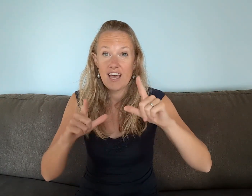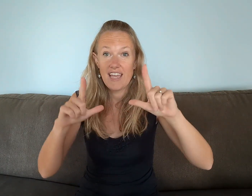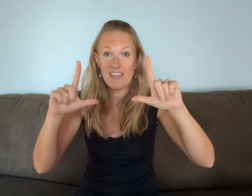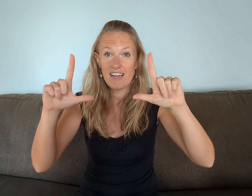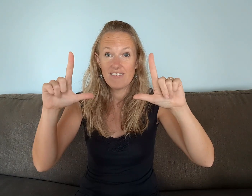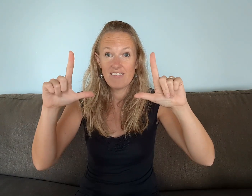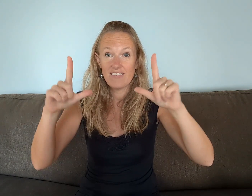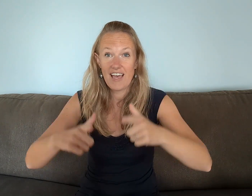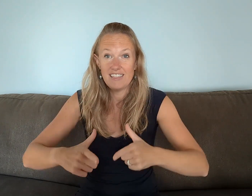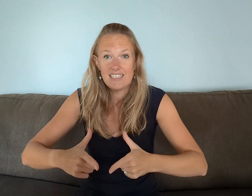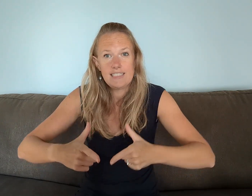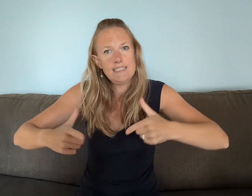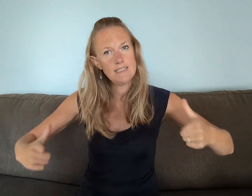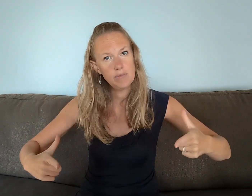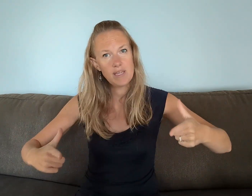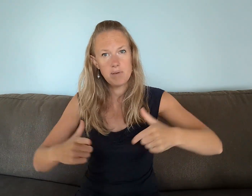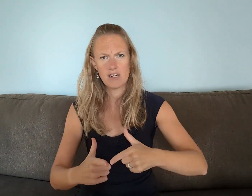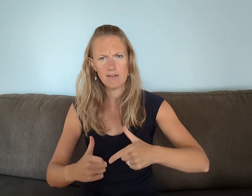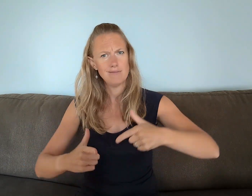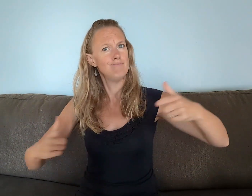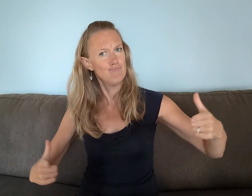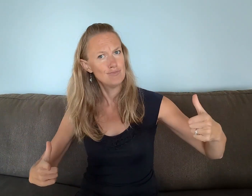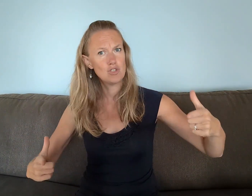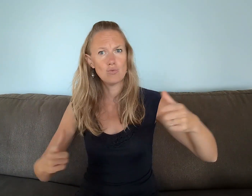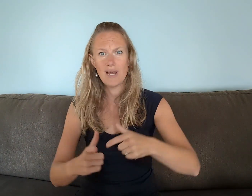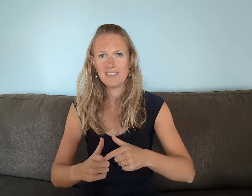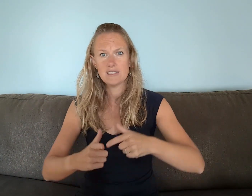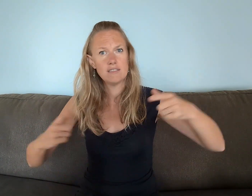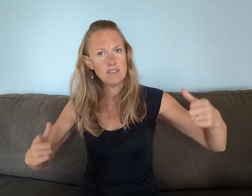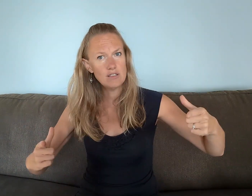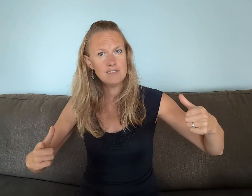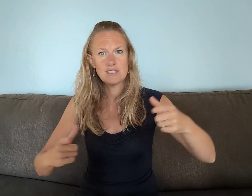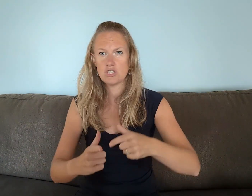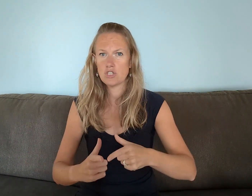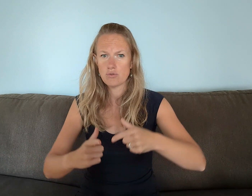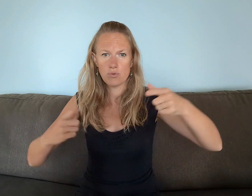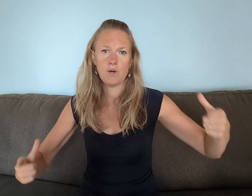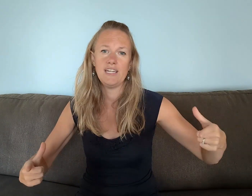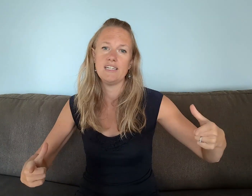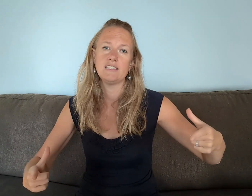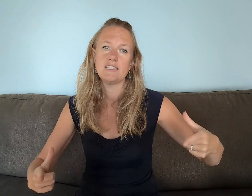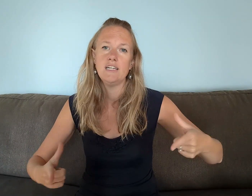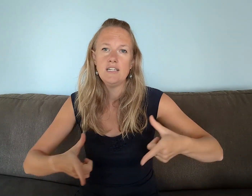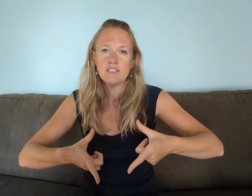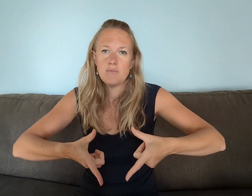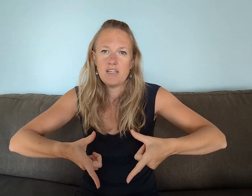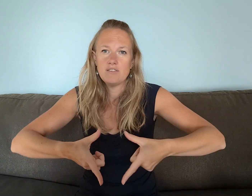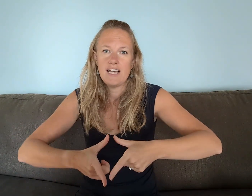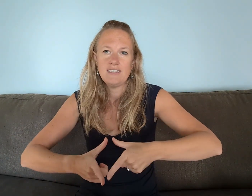that, you kind of have L's like this and you make it bigger. It's great, you know? It's greatest. So you're making those L's and